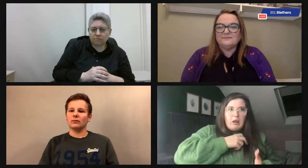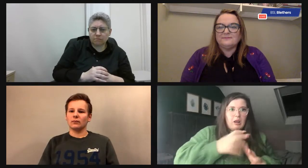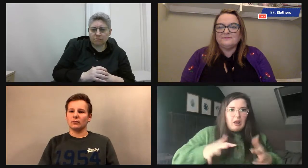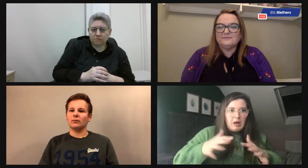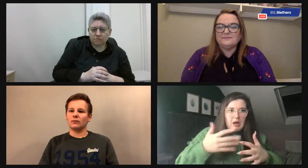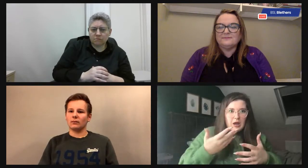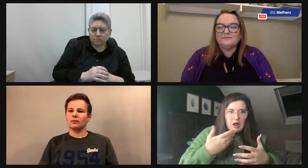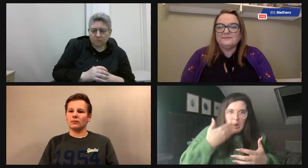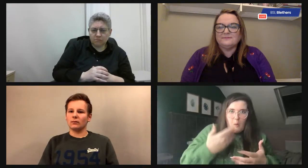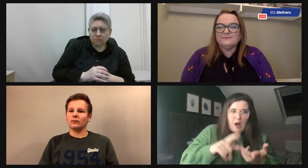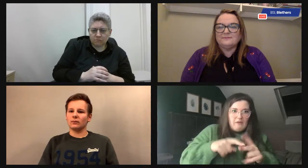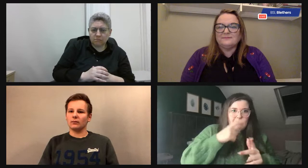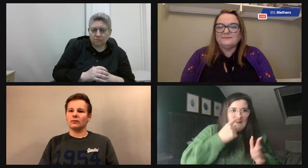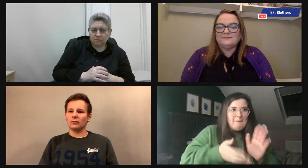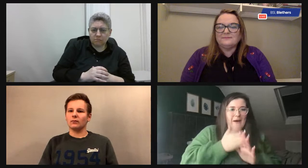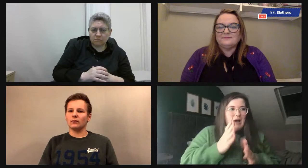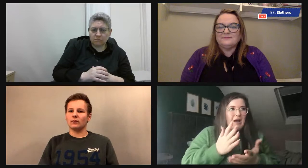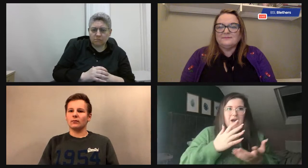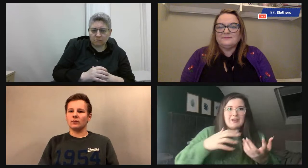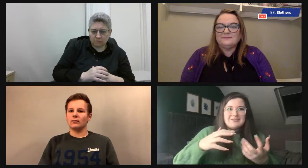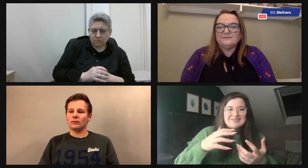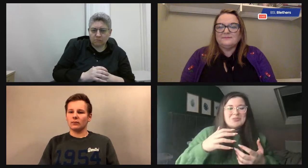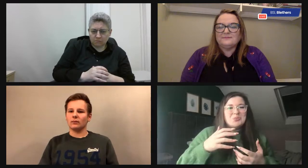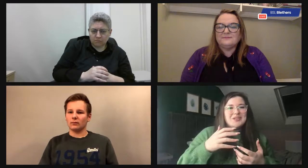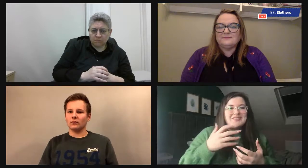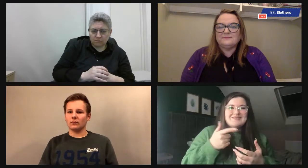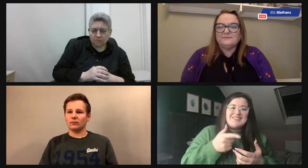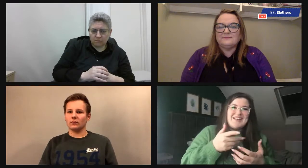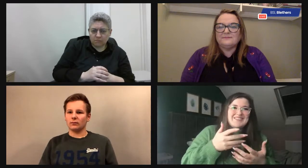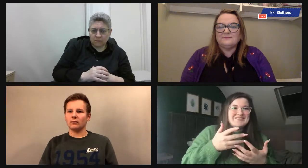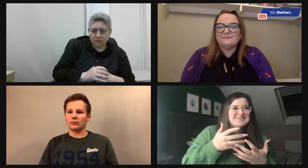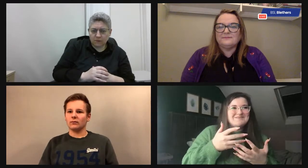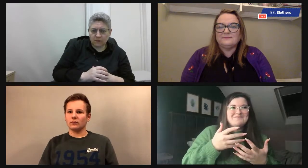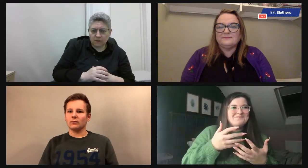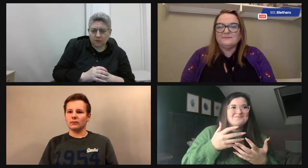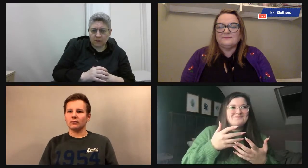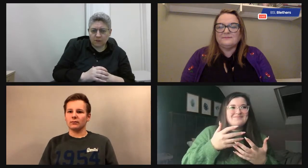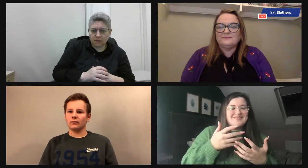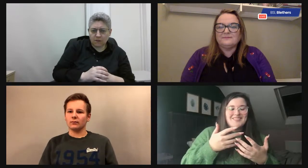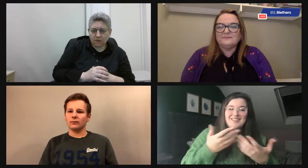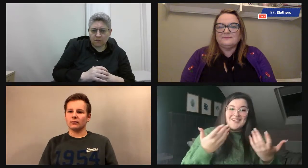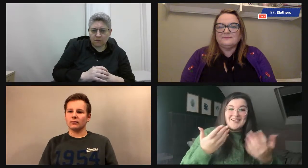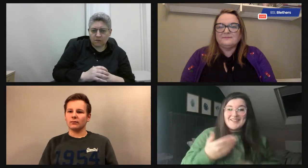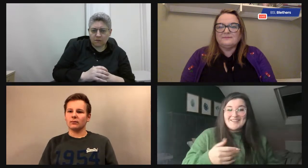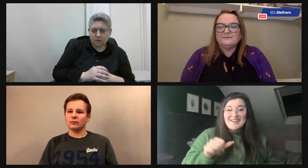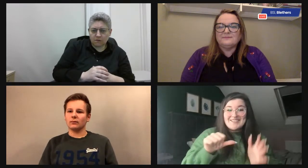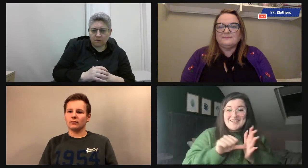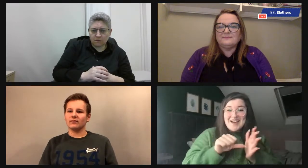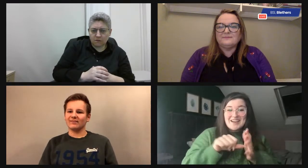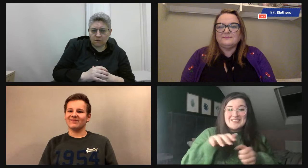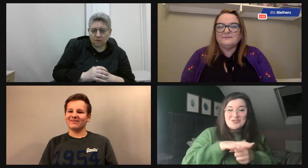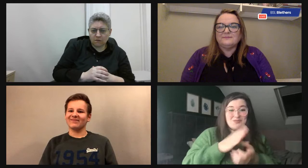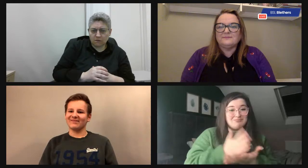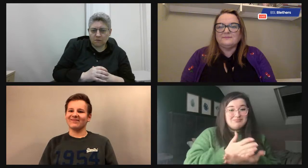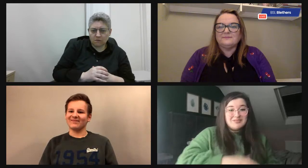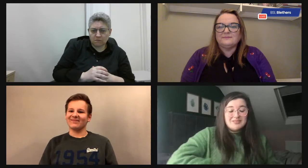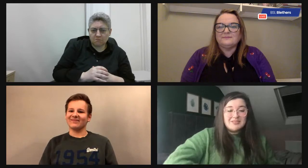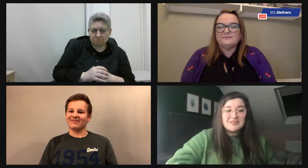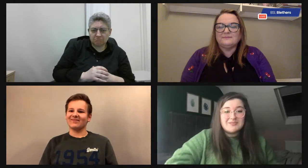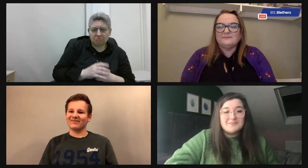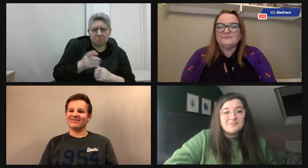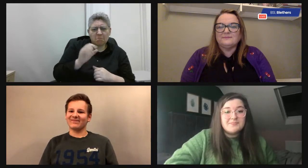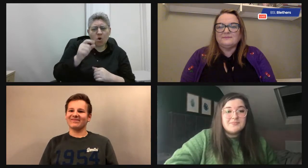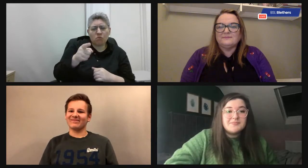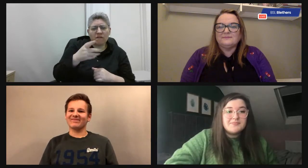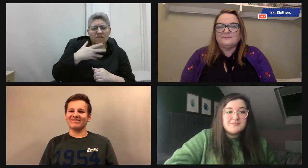well through puberty with their spots. They worry about failure and disappointing people if they don't pass their exams.